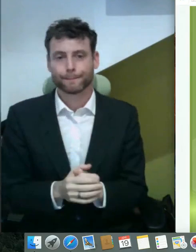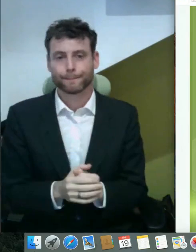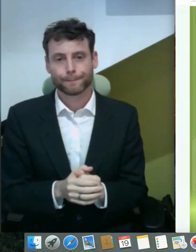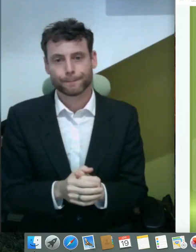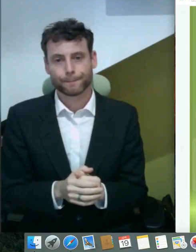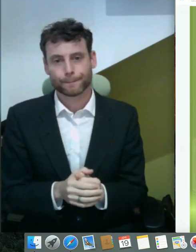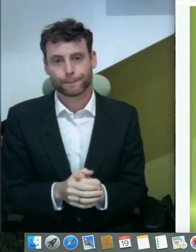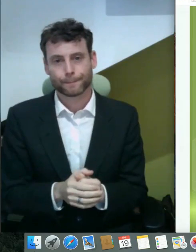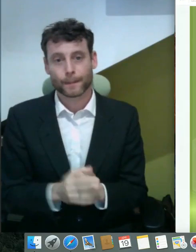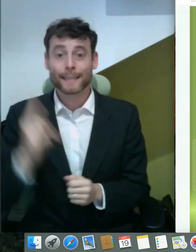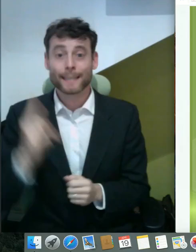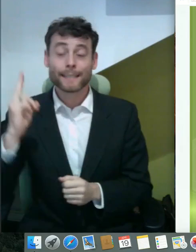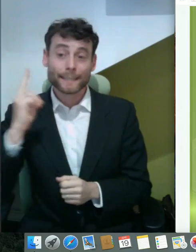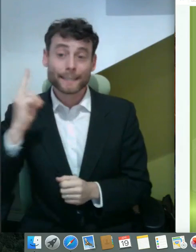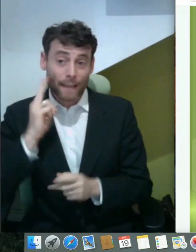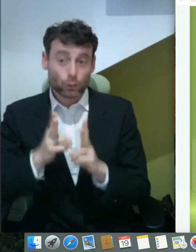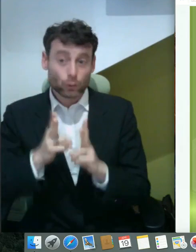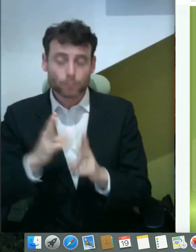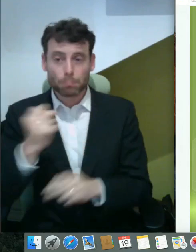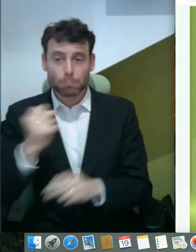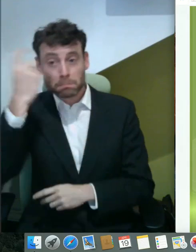Again, deaf interpreters need to be considered.